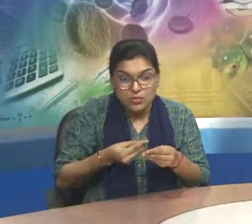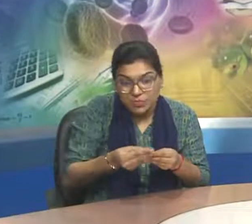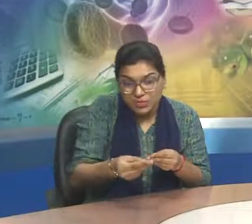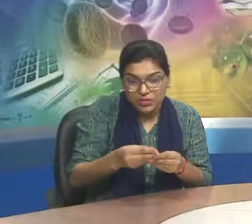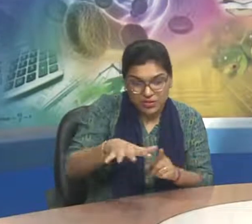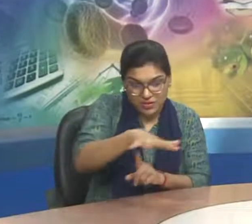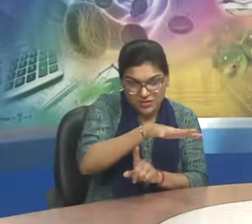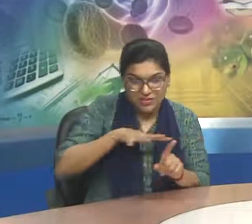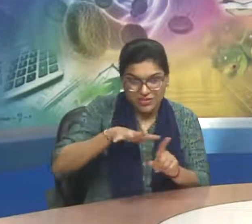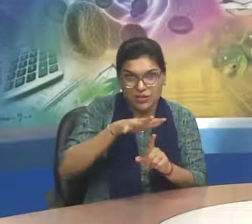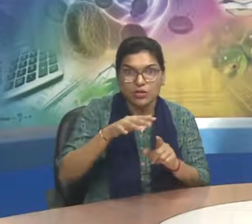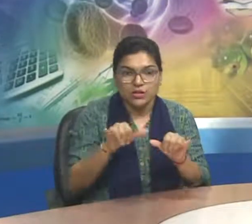abiotic resource.